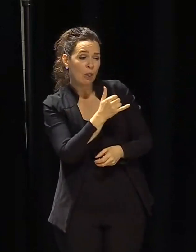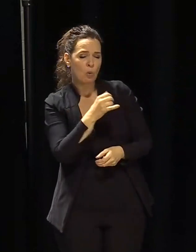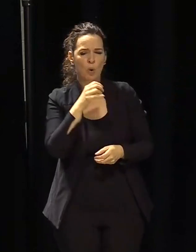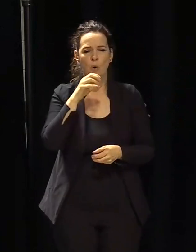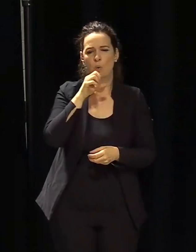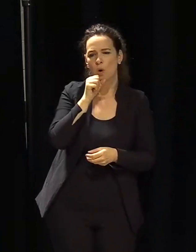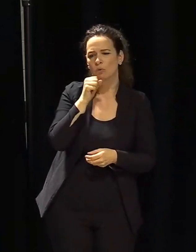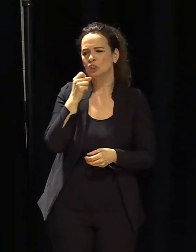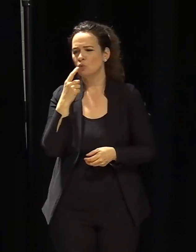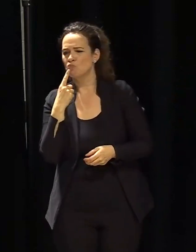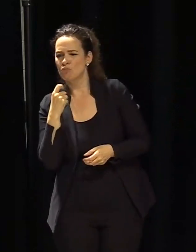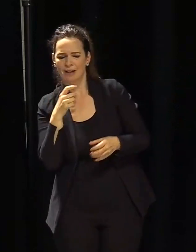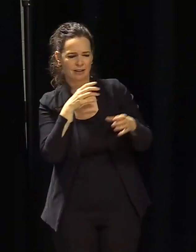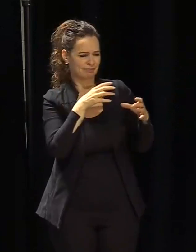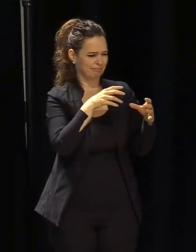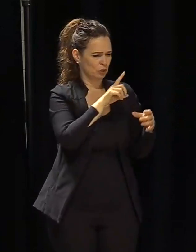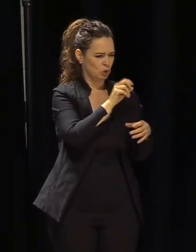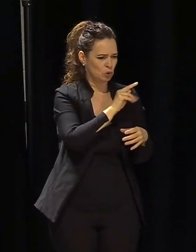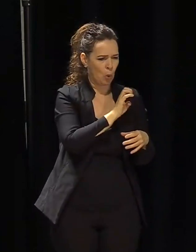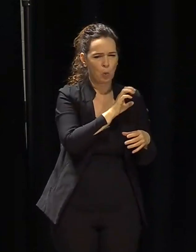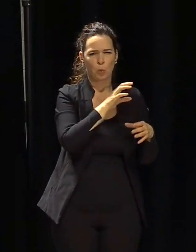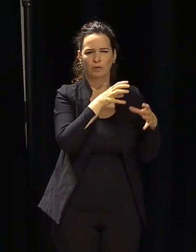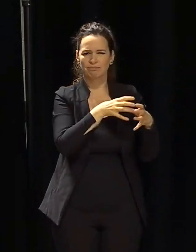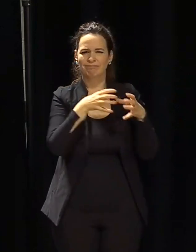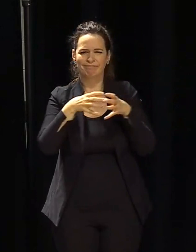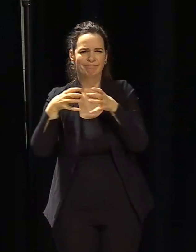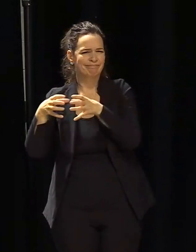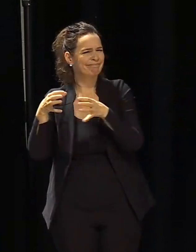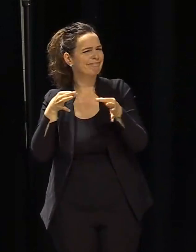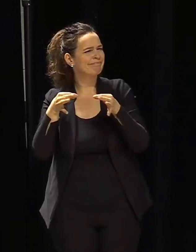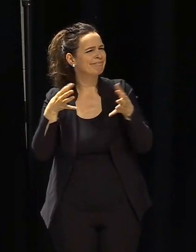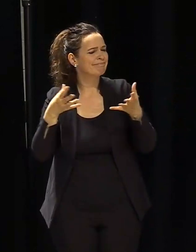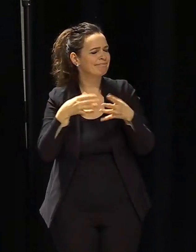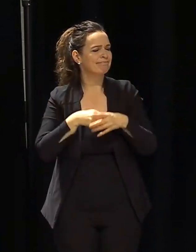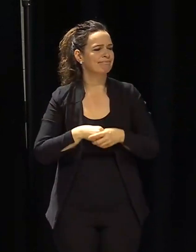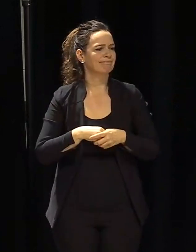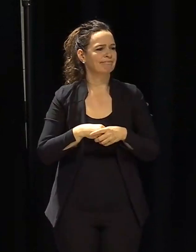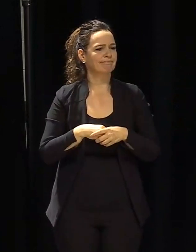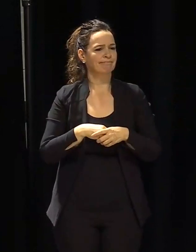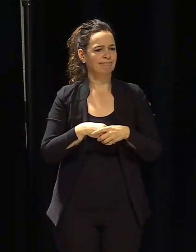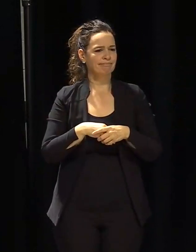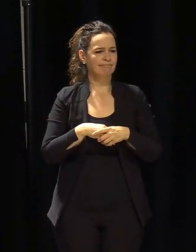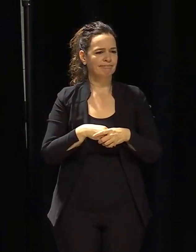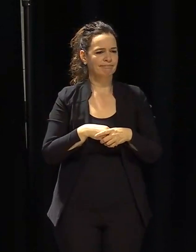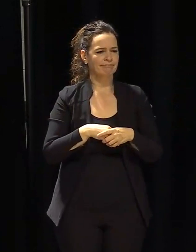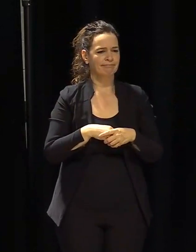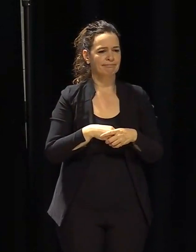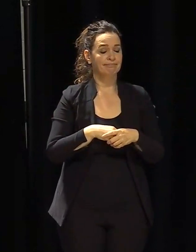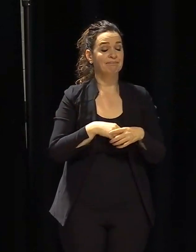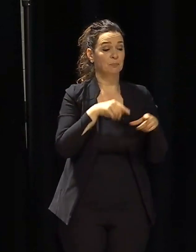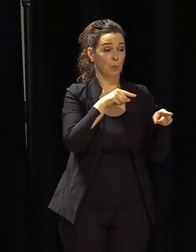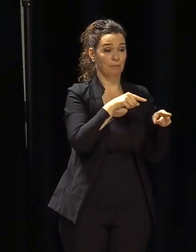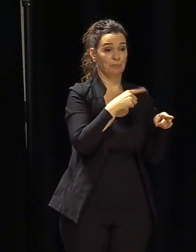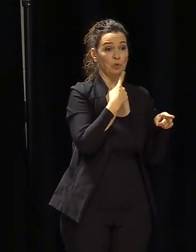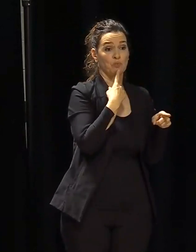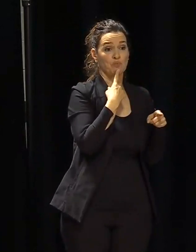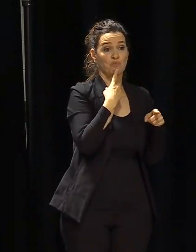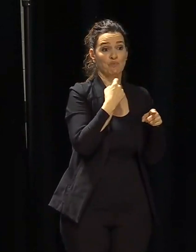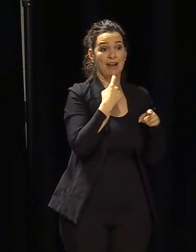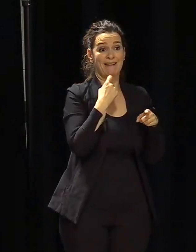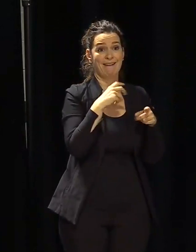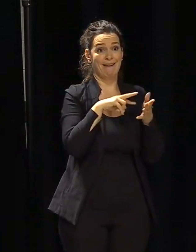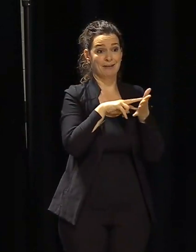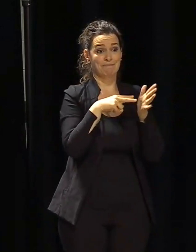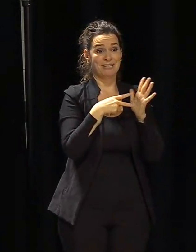go red, that basically means you can't treat your sick people well enough, right? And so that